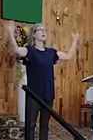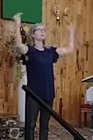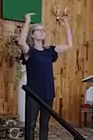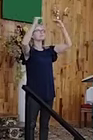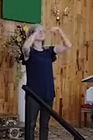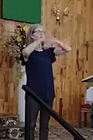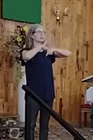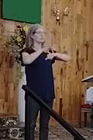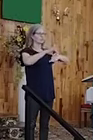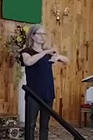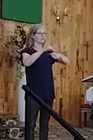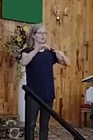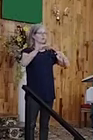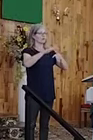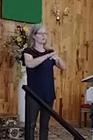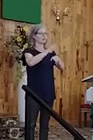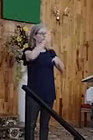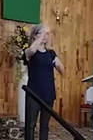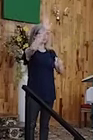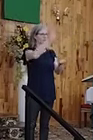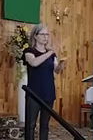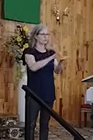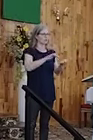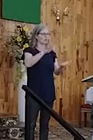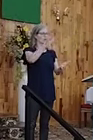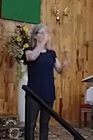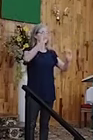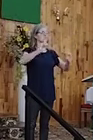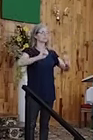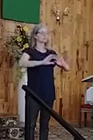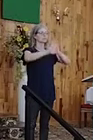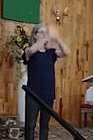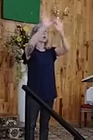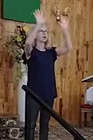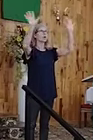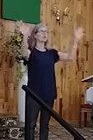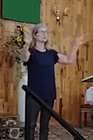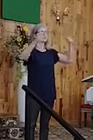hosts, heaven and earth are full of your glory.